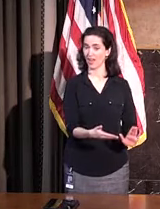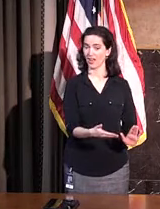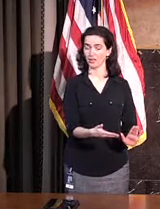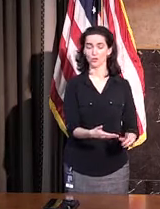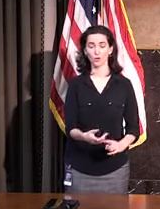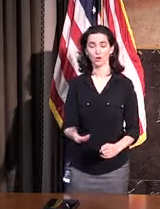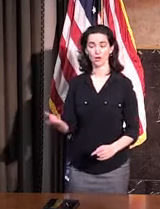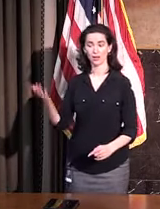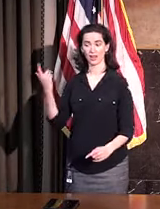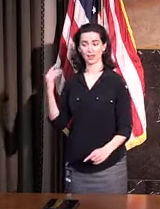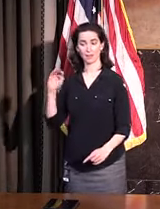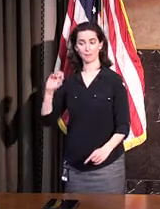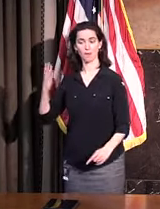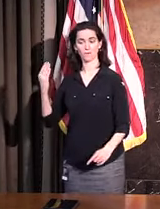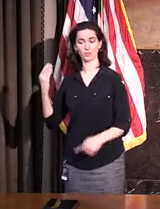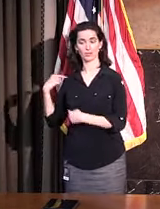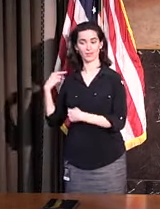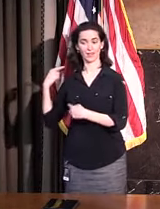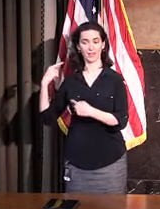March the 14th of last year.